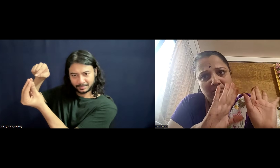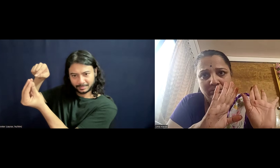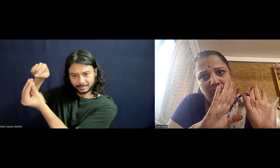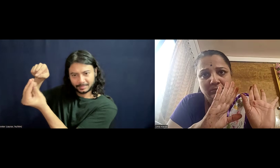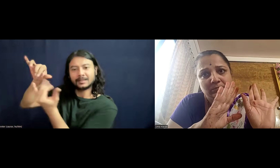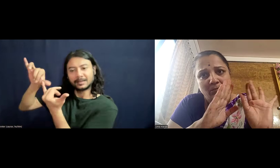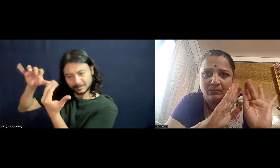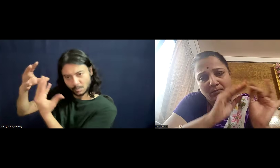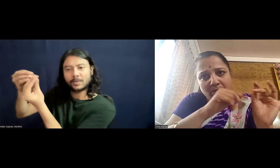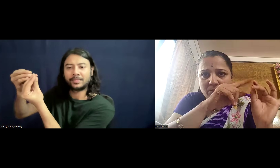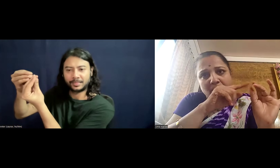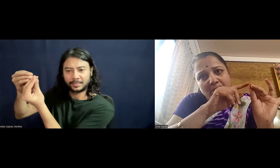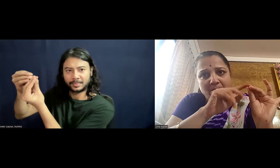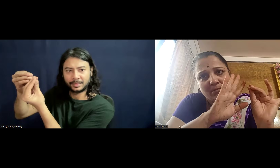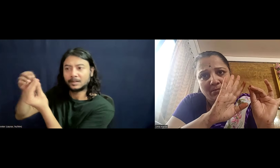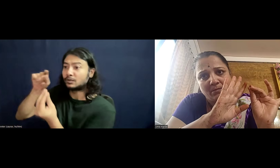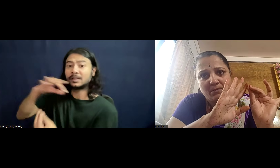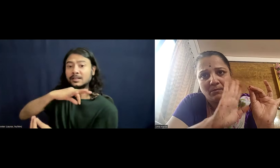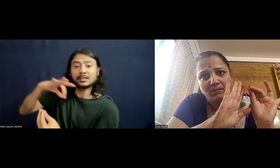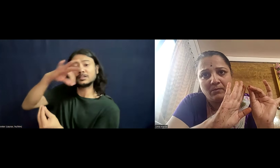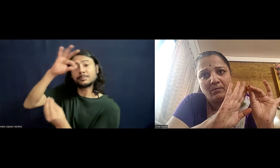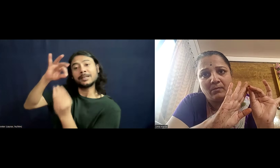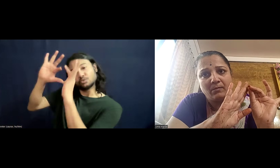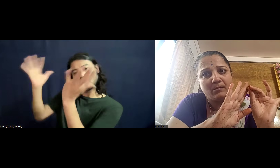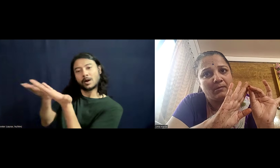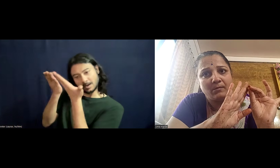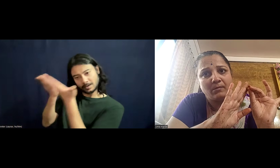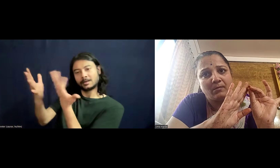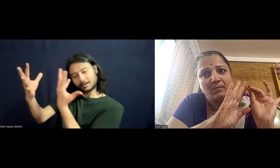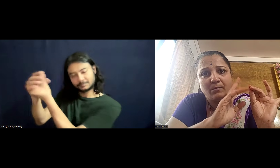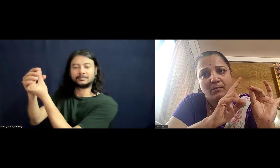That's why I said the second category is in the spiritual world.